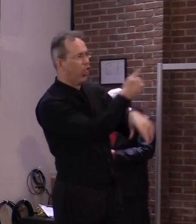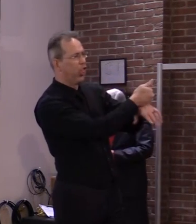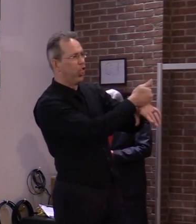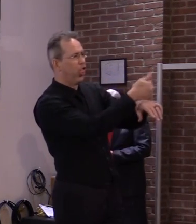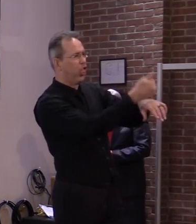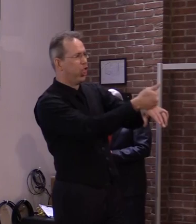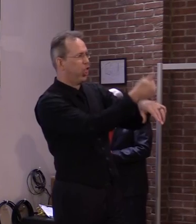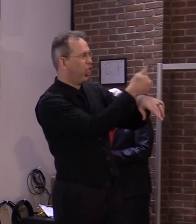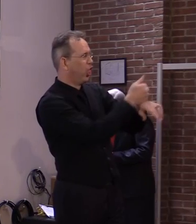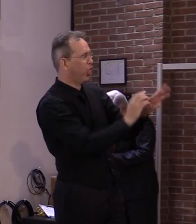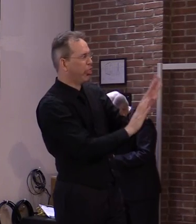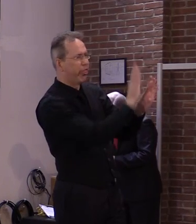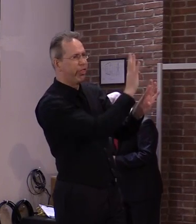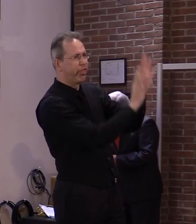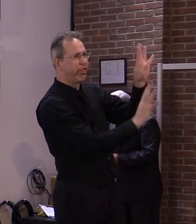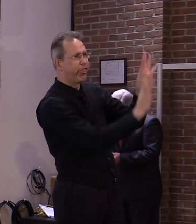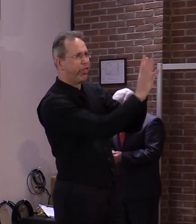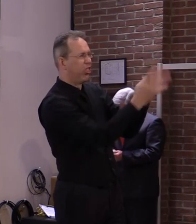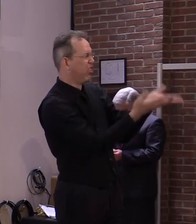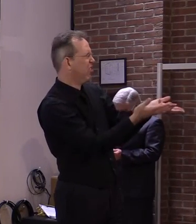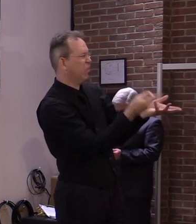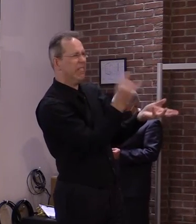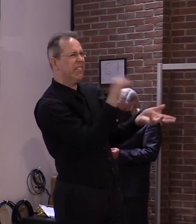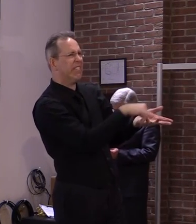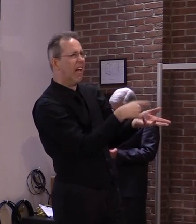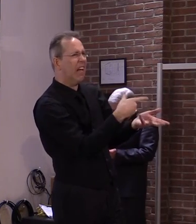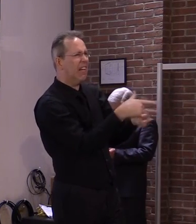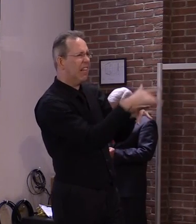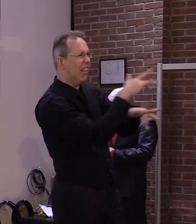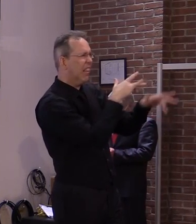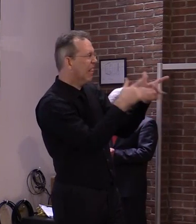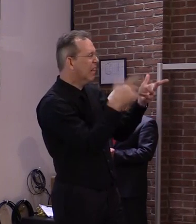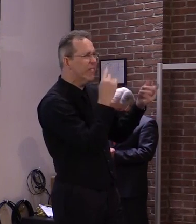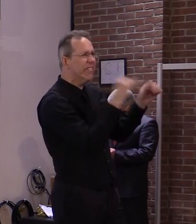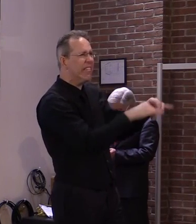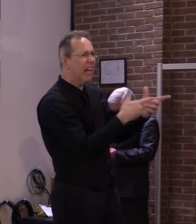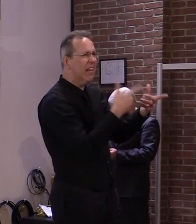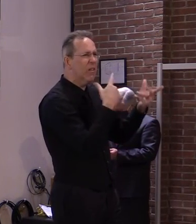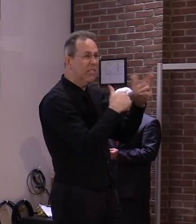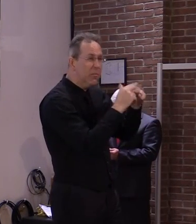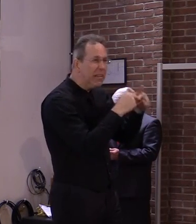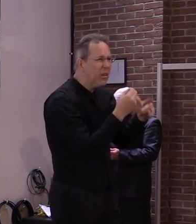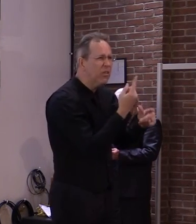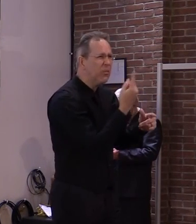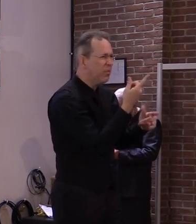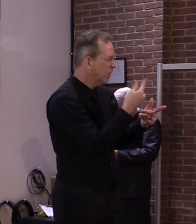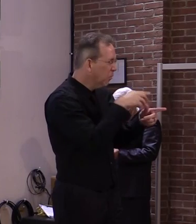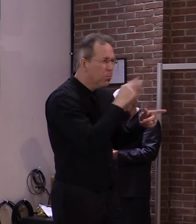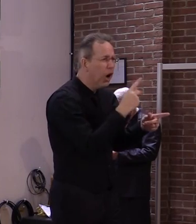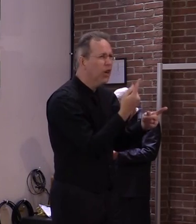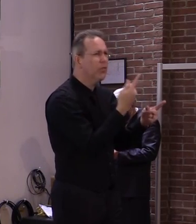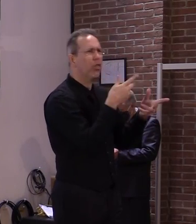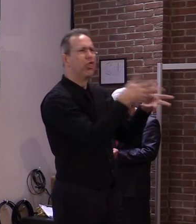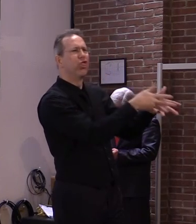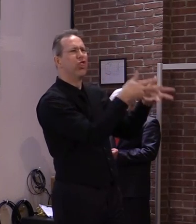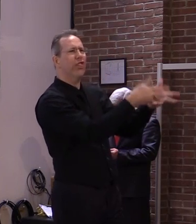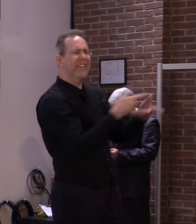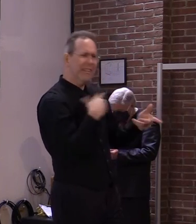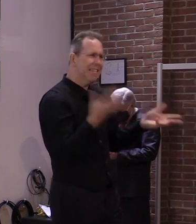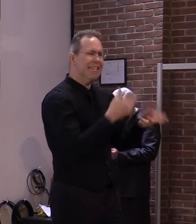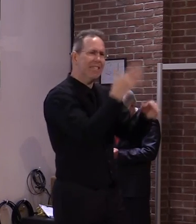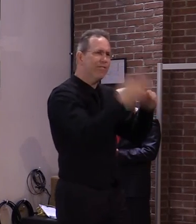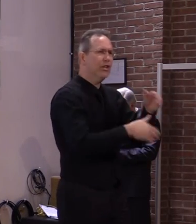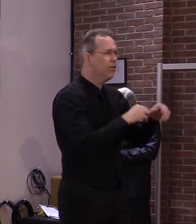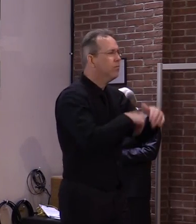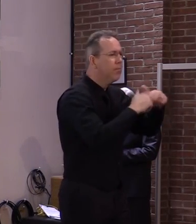project restarting and completing. We're going to have a lot of construction here, a lot of construction